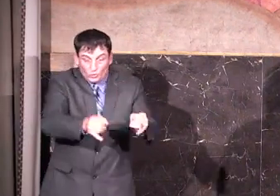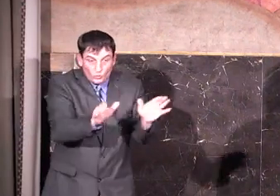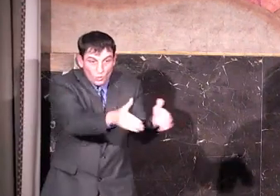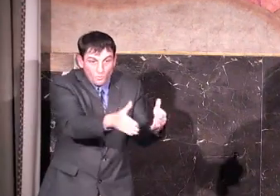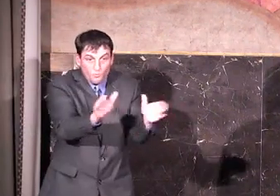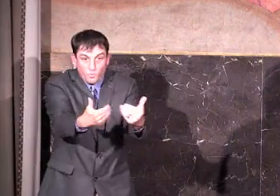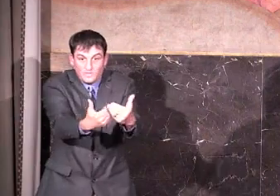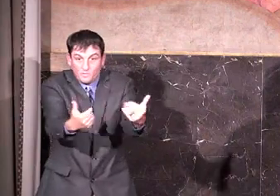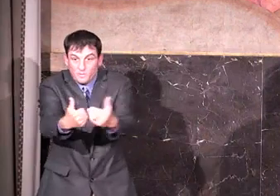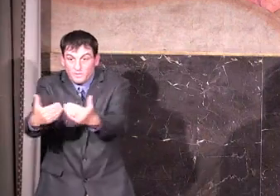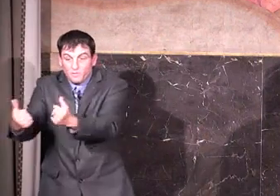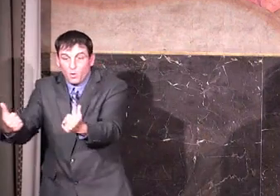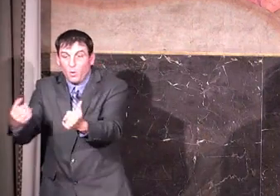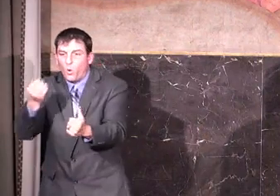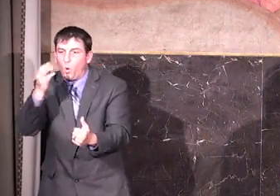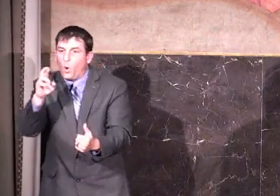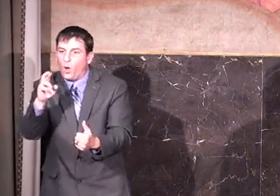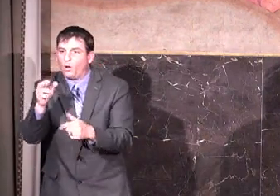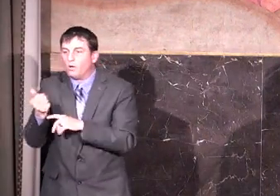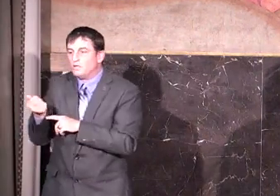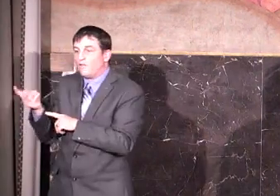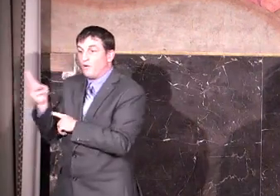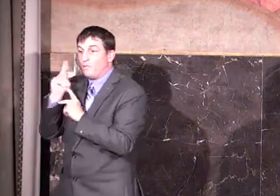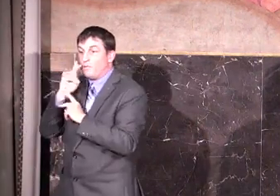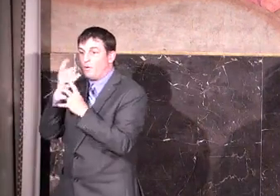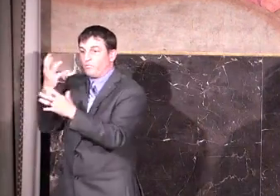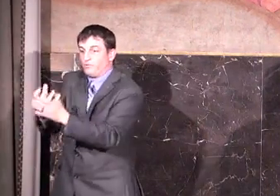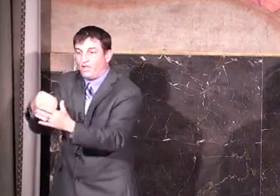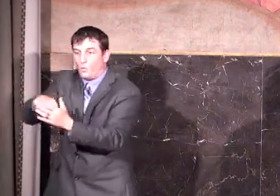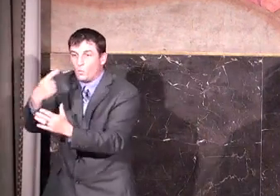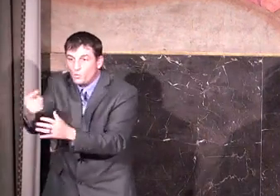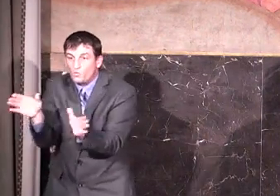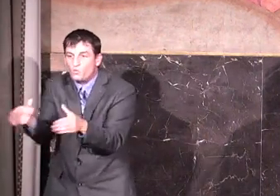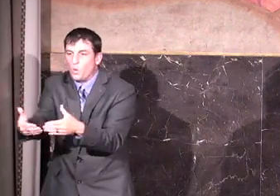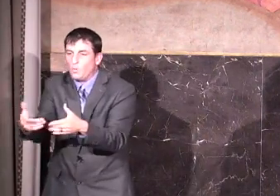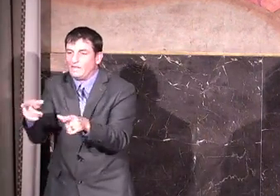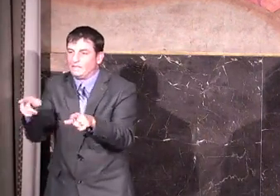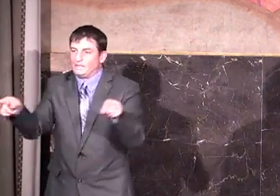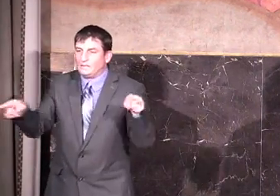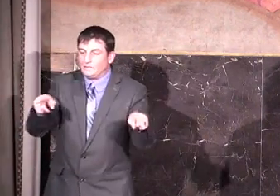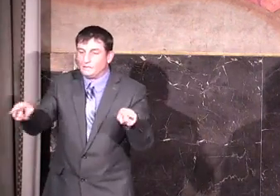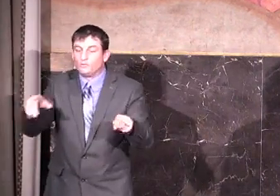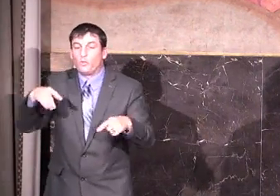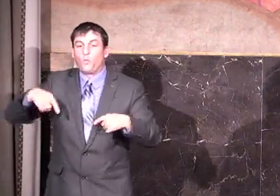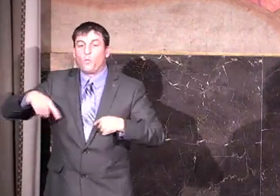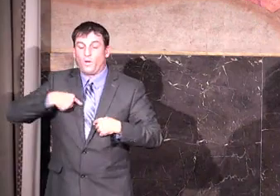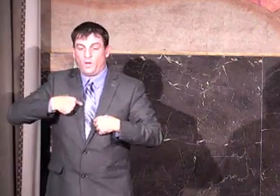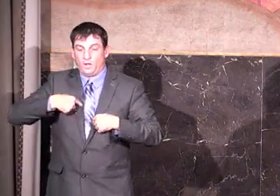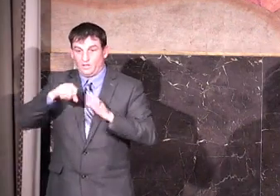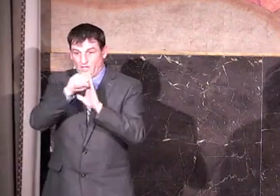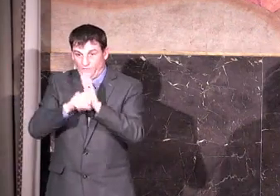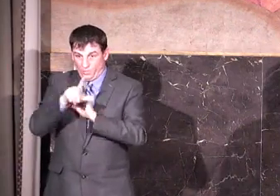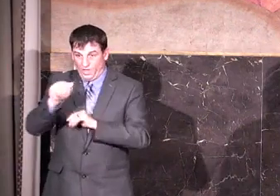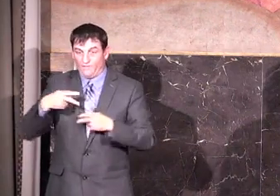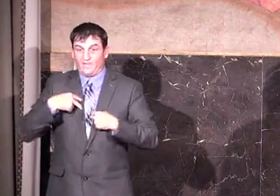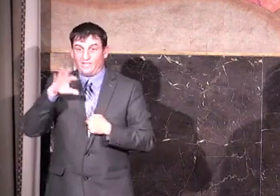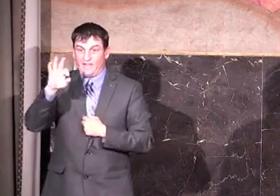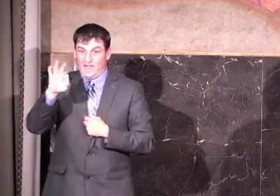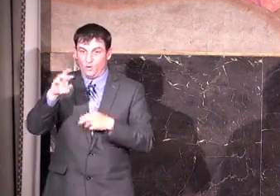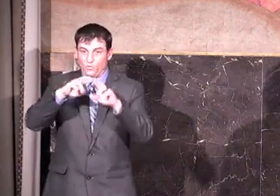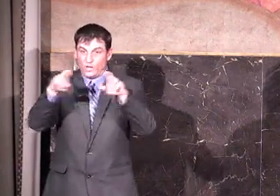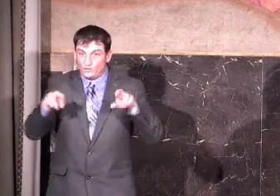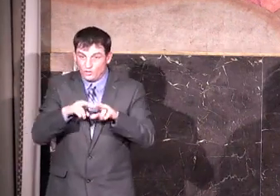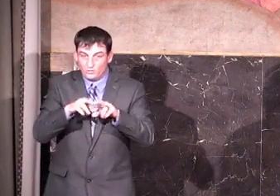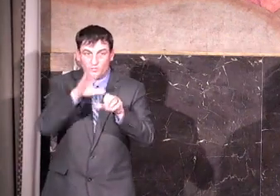people having to live in the same room. And so our teams throughout the 9 regions across the state have been working with